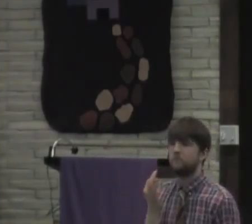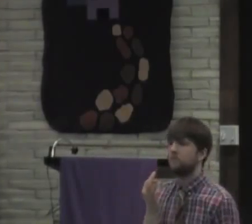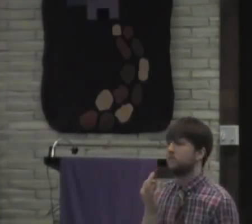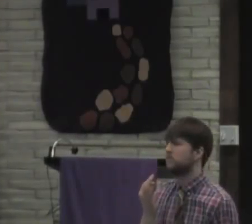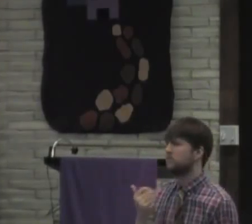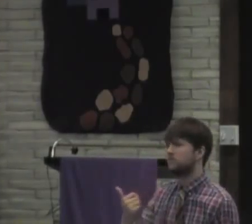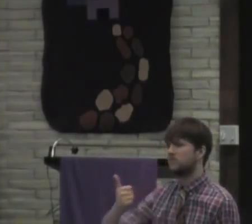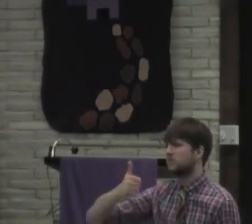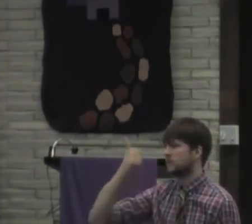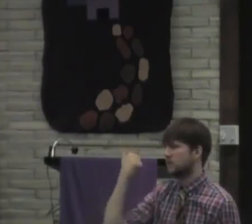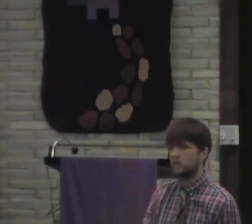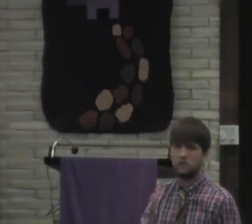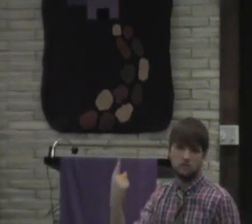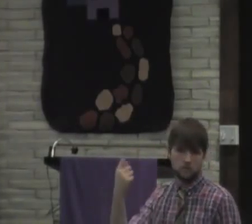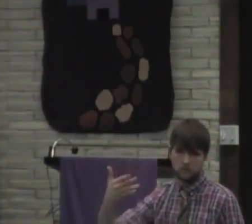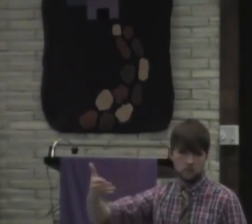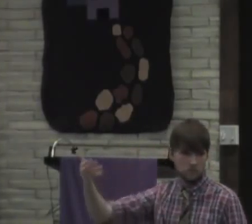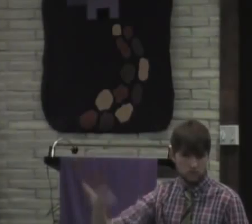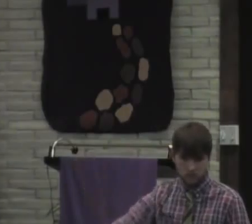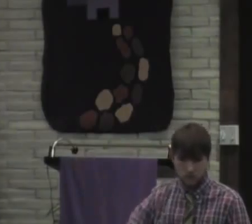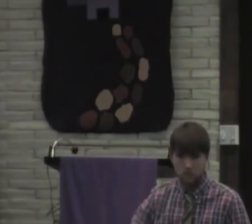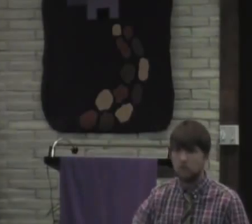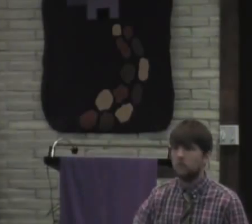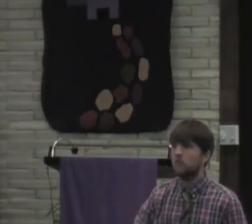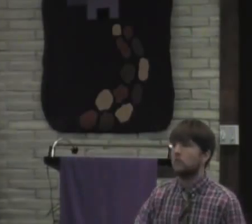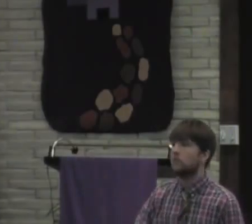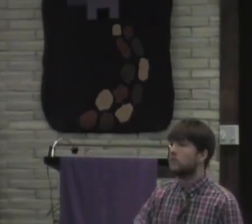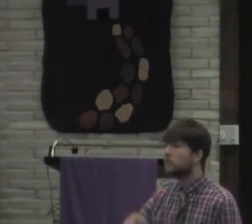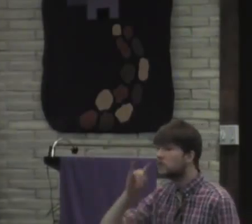Okay, so now we're coming to the communion table. Anyone is welcome.